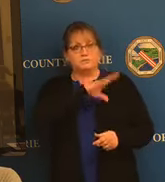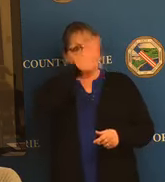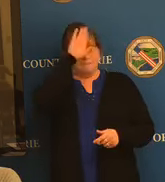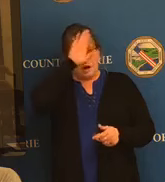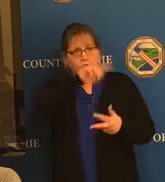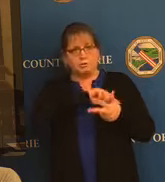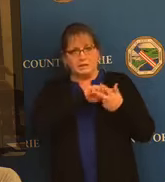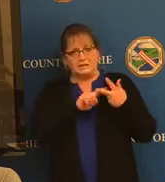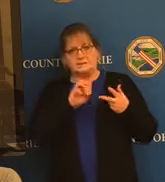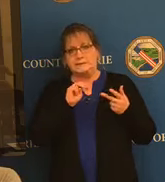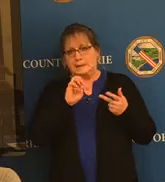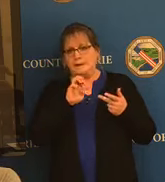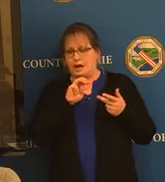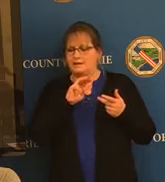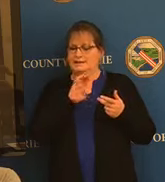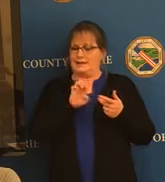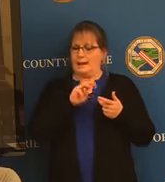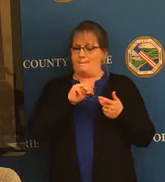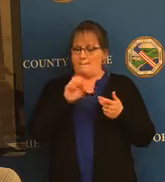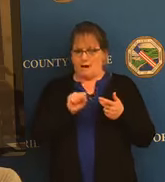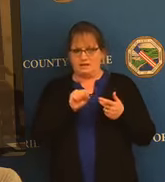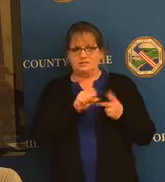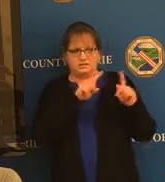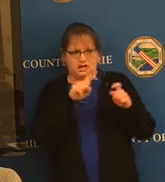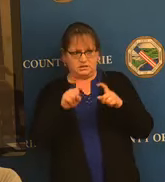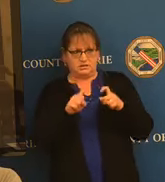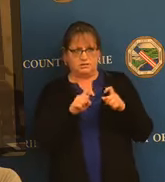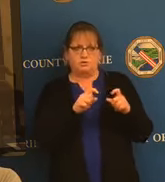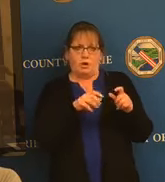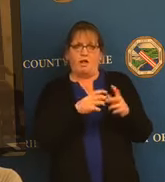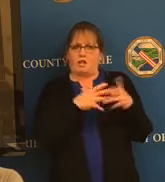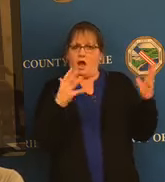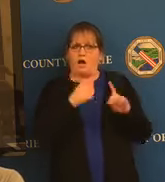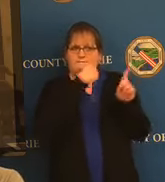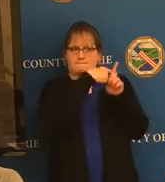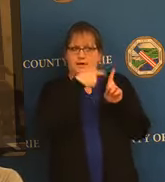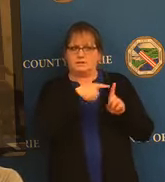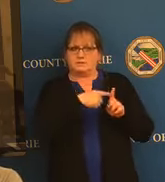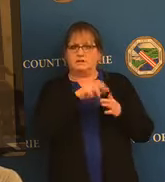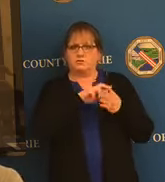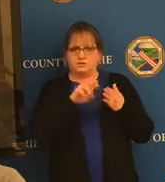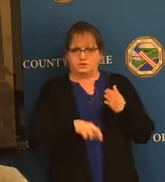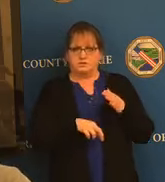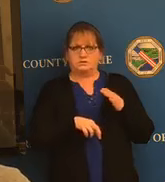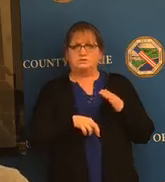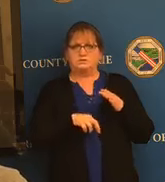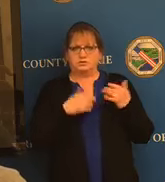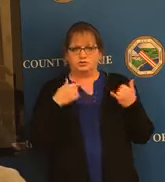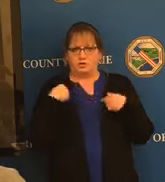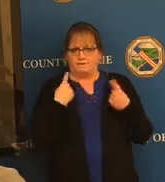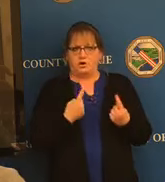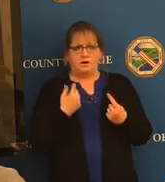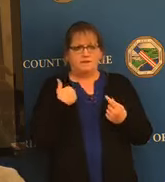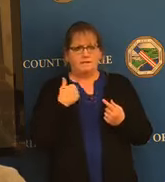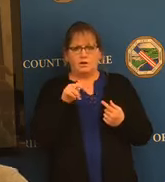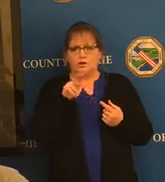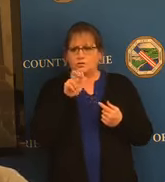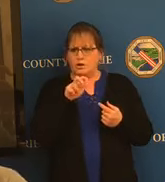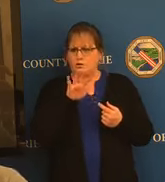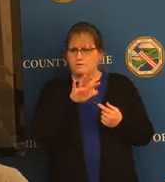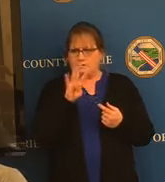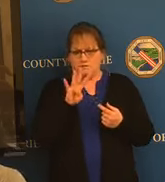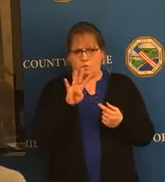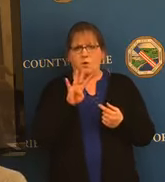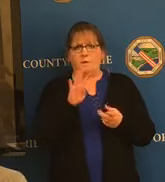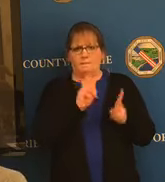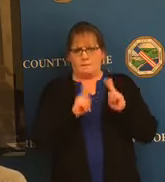tested. And we're finding a lot of positives. As the doctor noted, we're up to 354, I think it is,